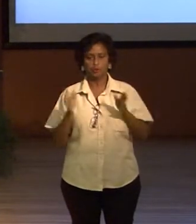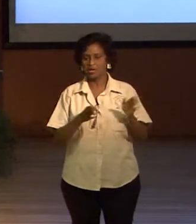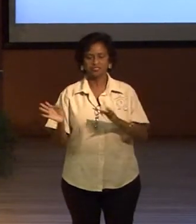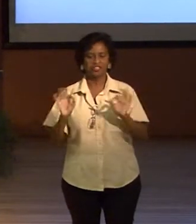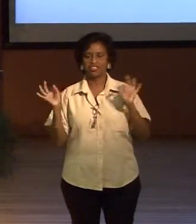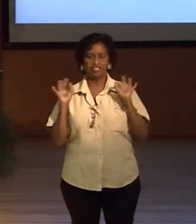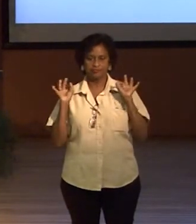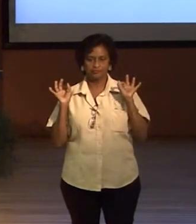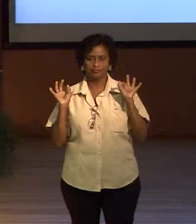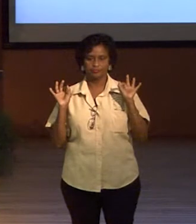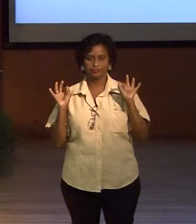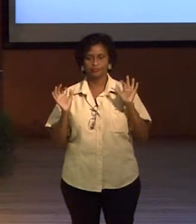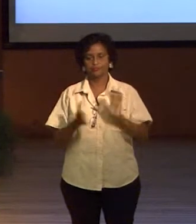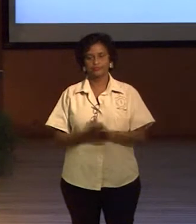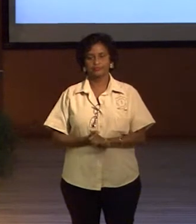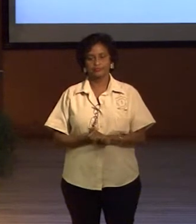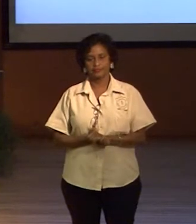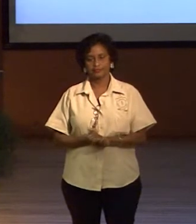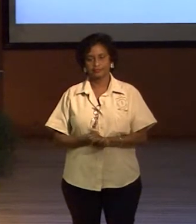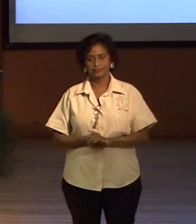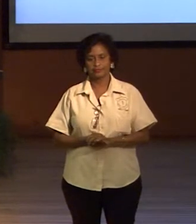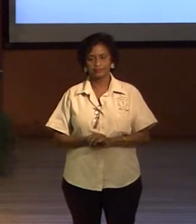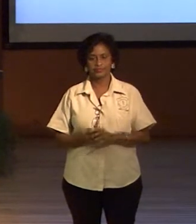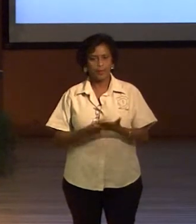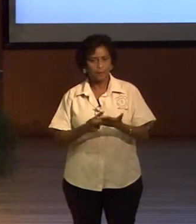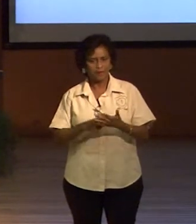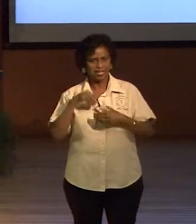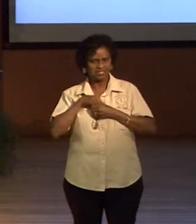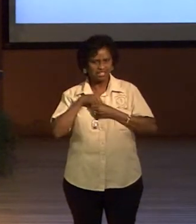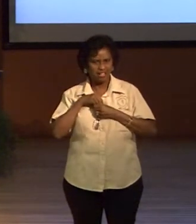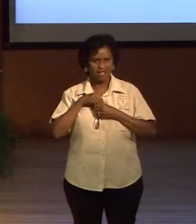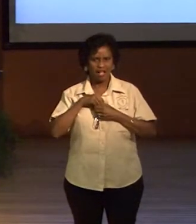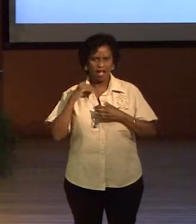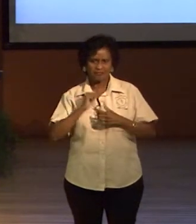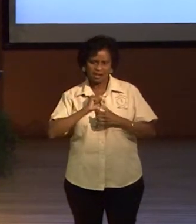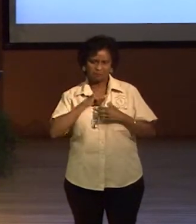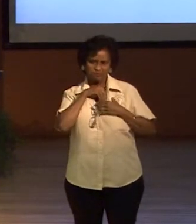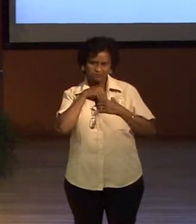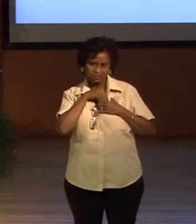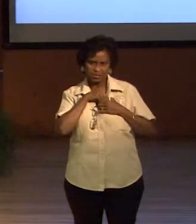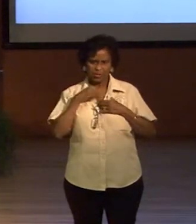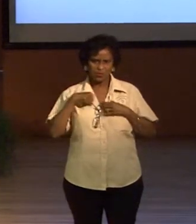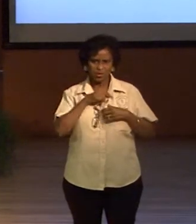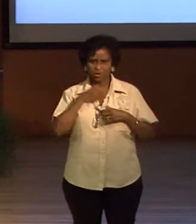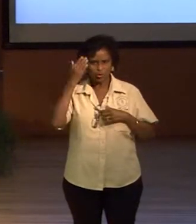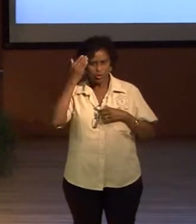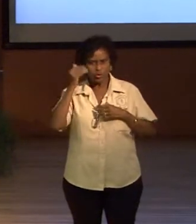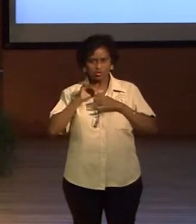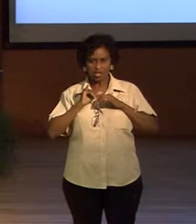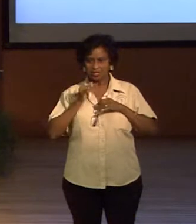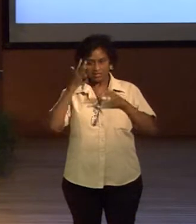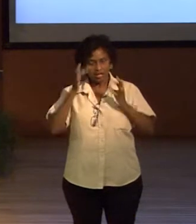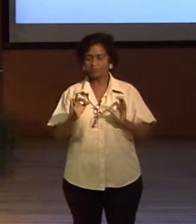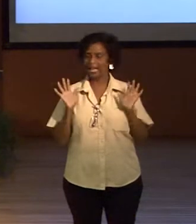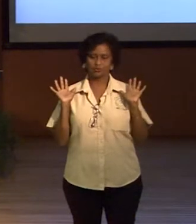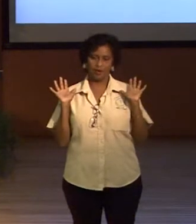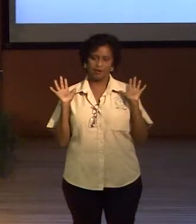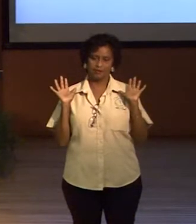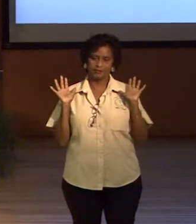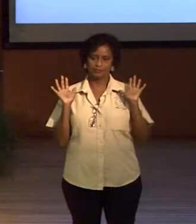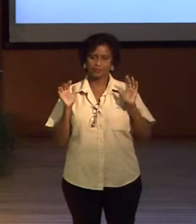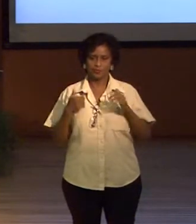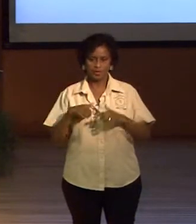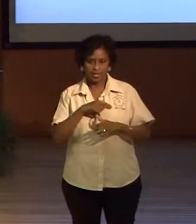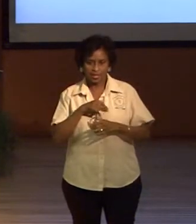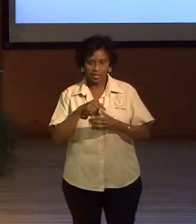shadows that kind of circle around us and within us, but that we don't have access to. And I think that is something that we have to return